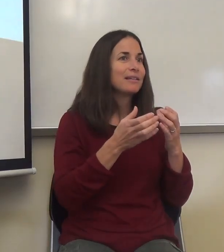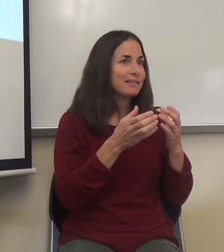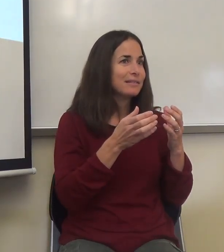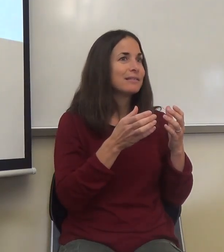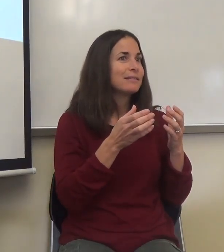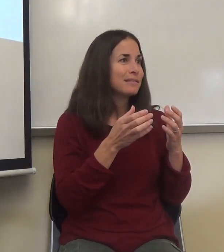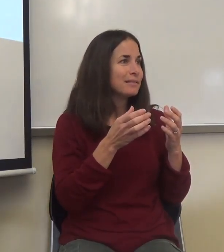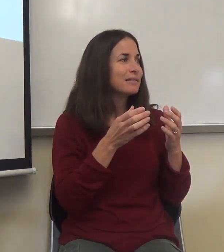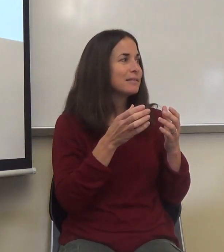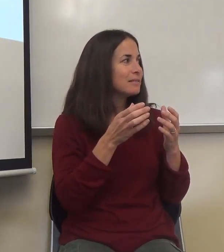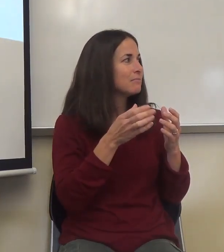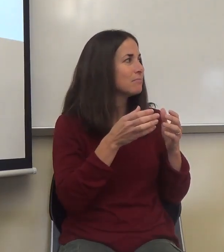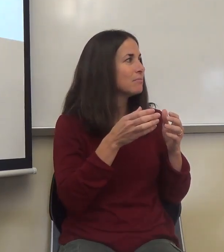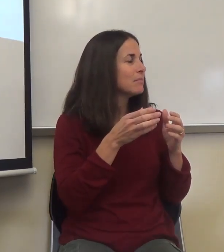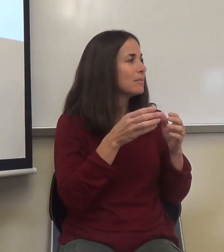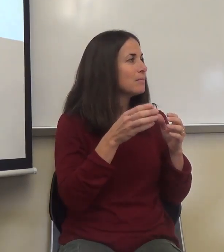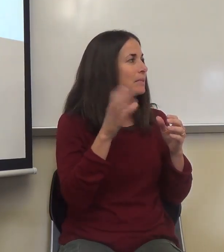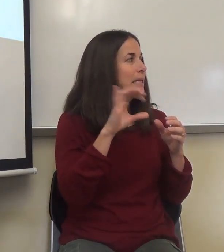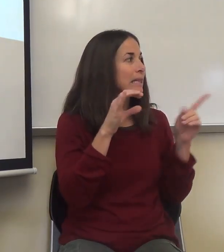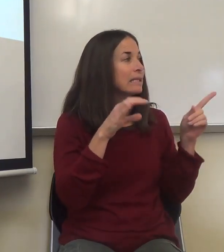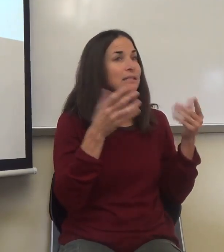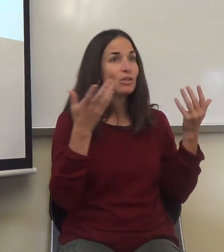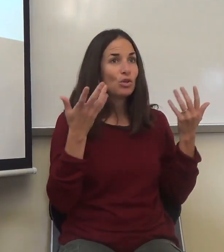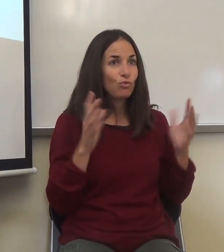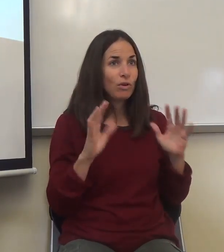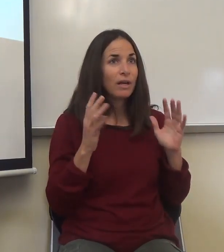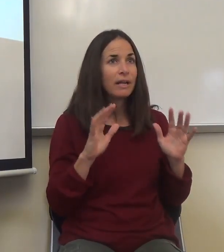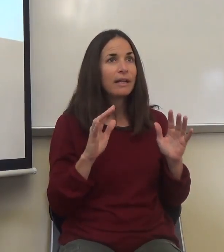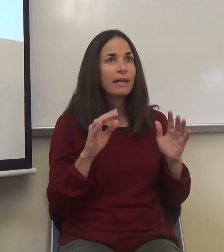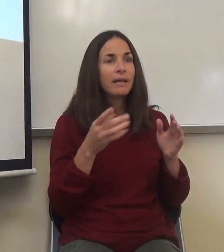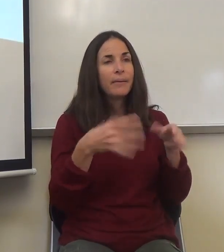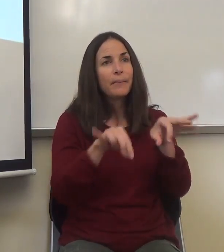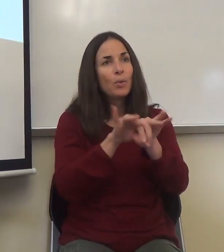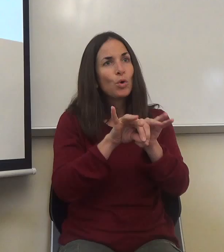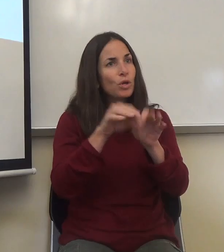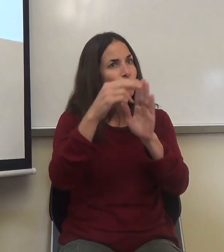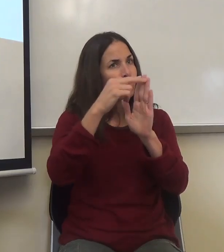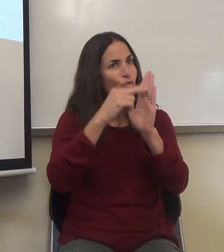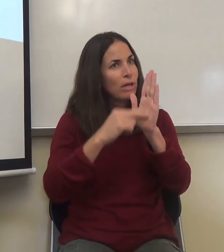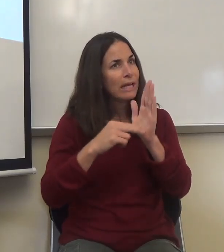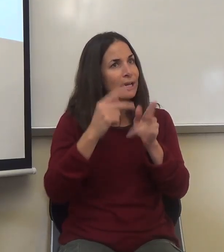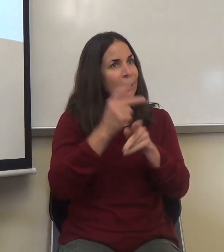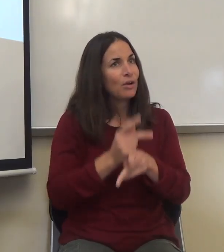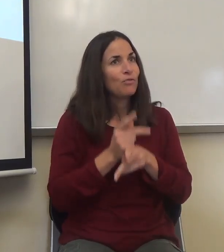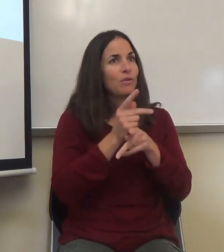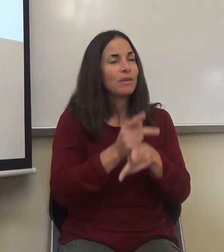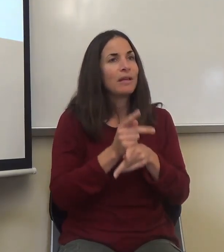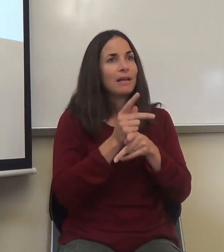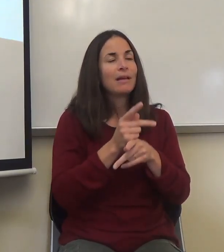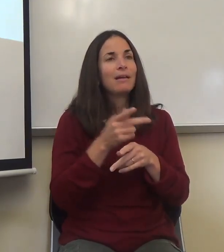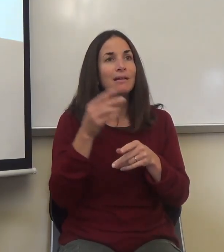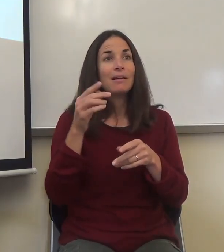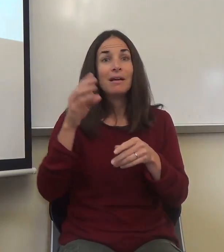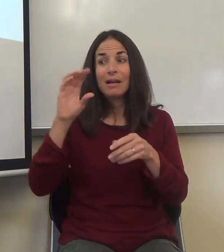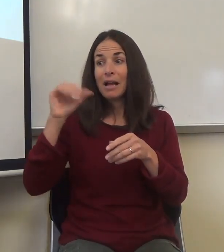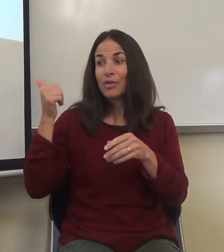Okay? Okay, so on your, I'll hand that out, and then on your reading and writing,